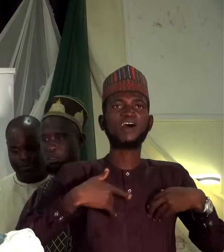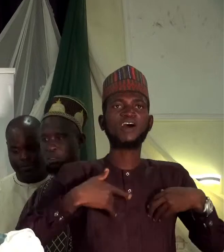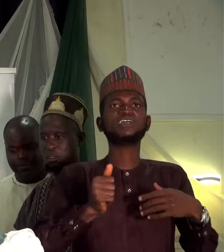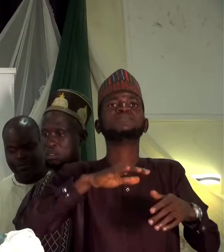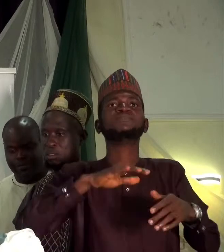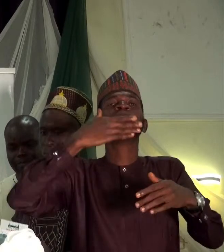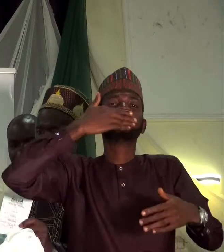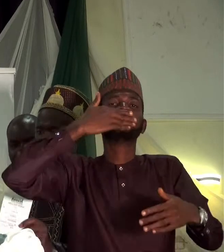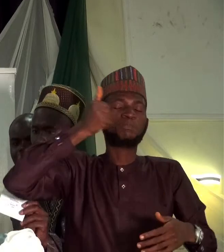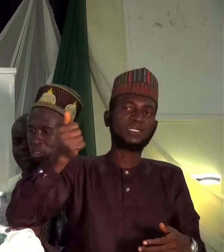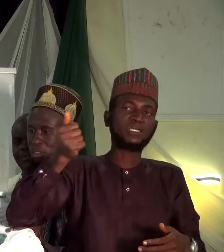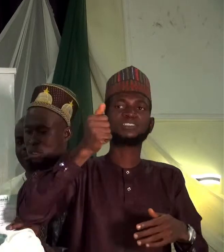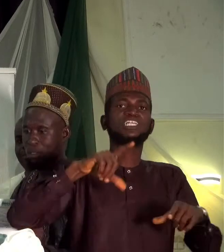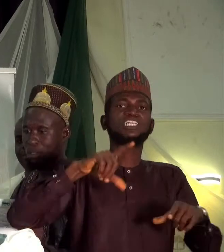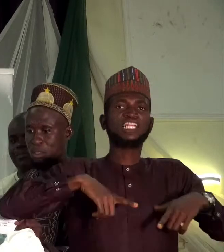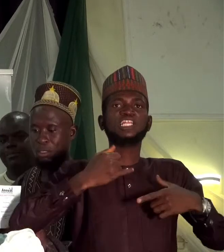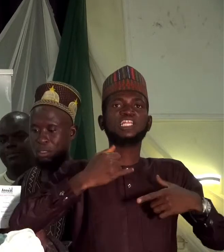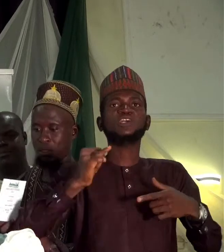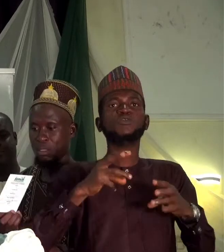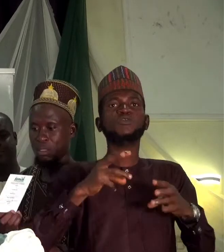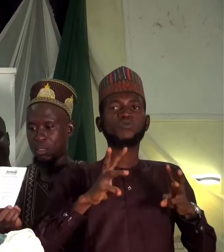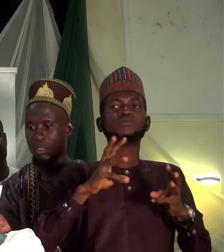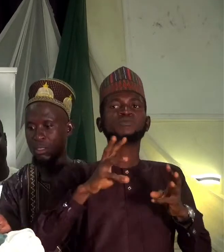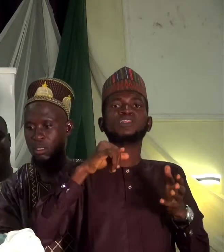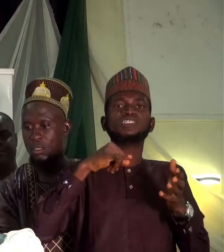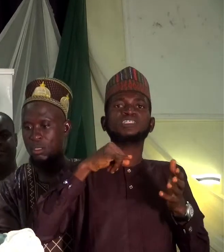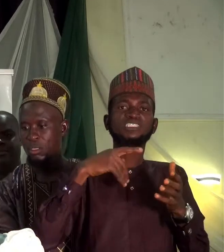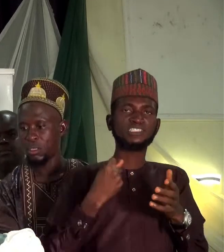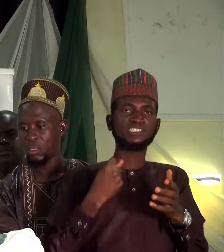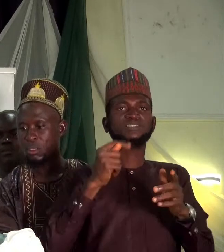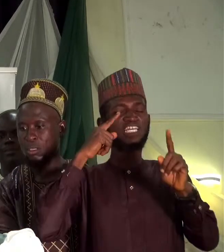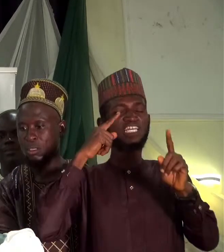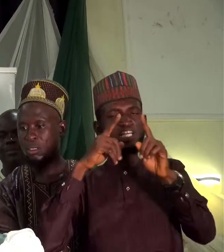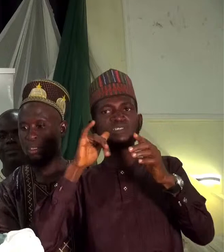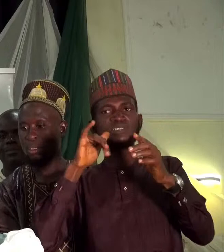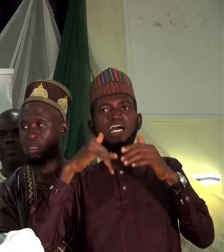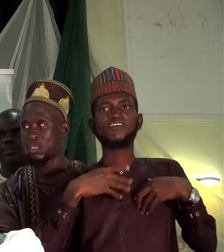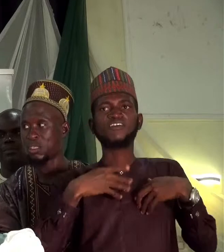level of development. It aims at improving the standard of living